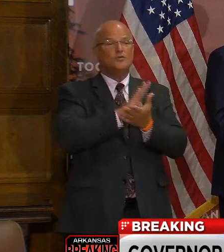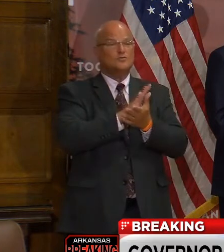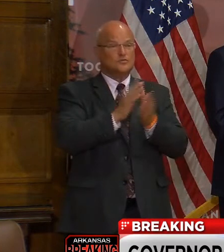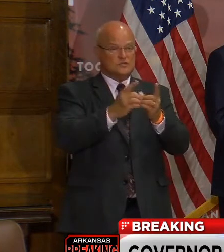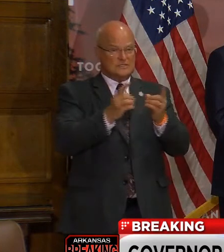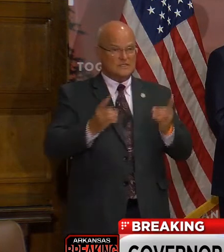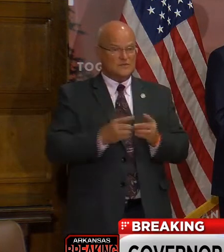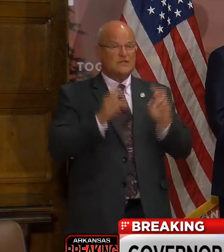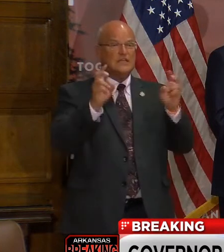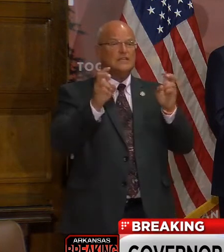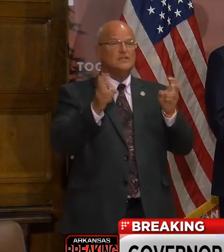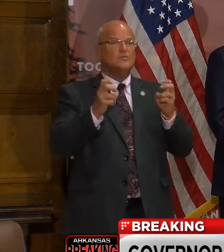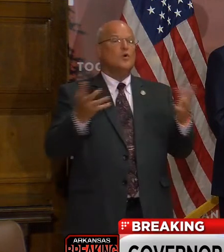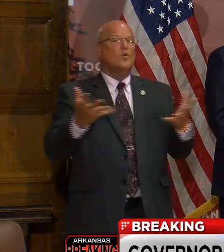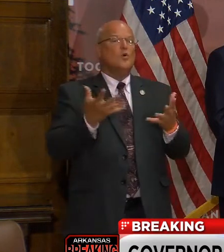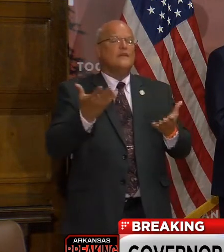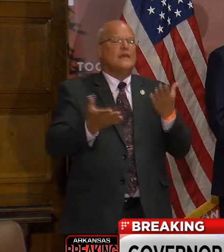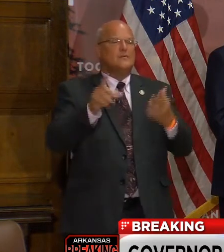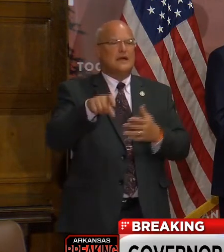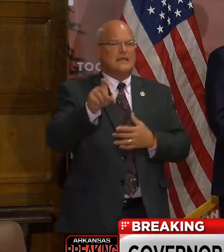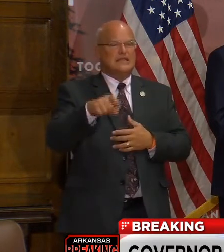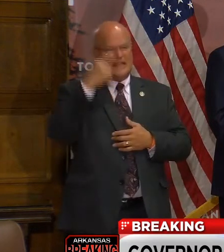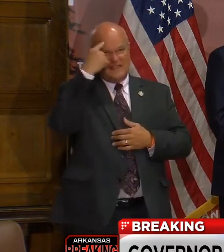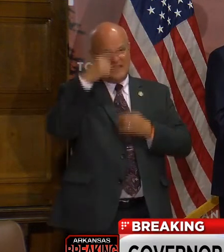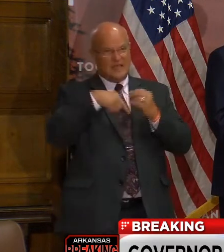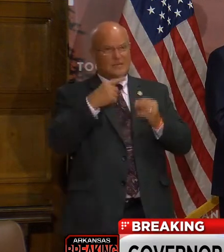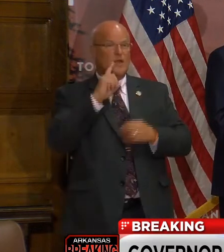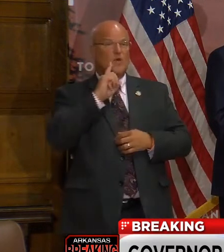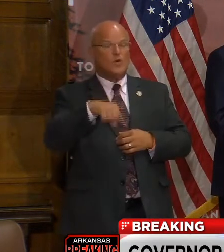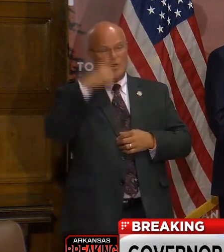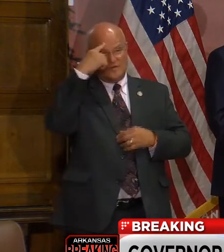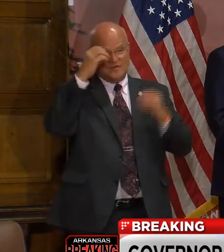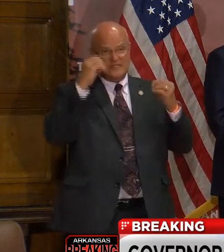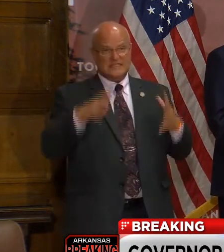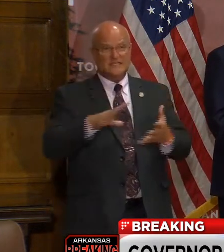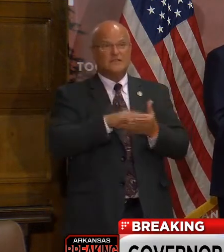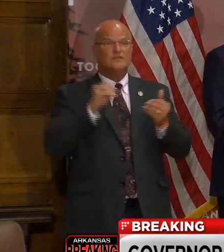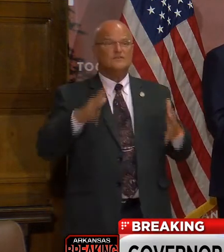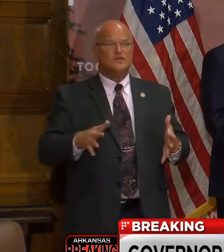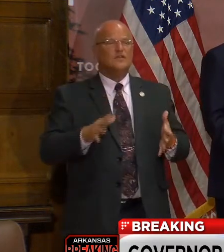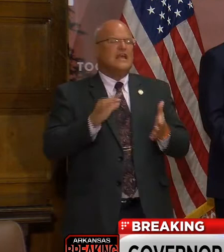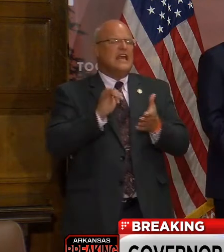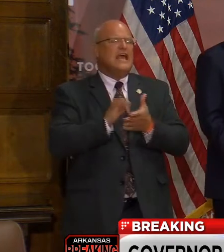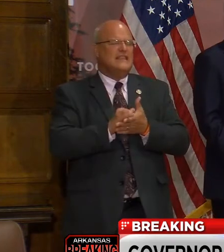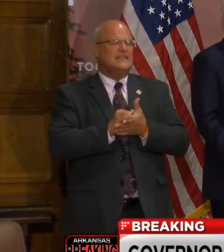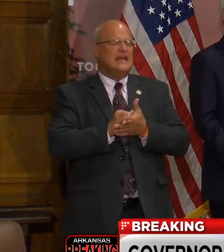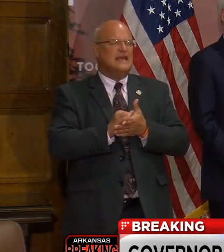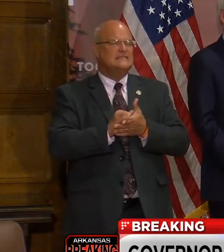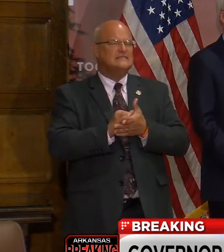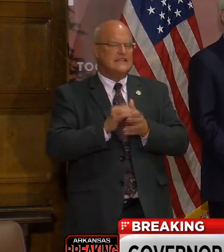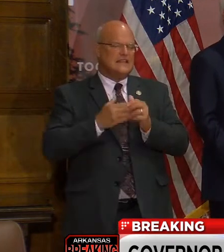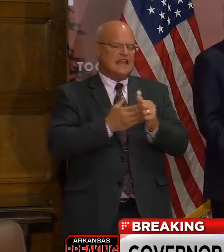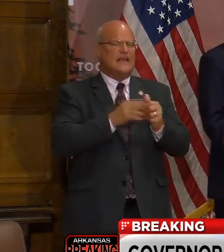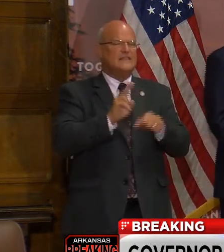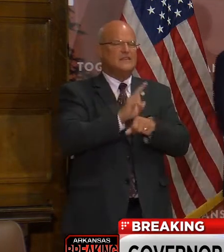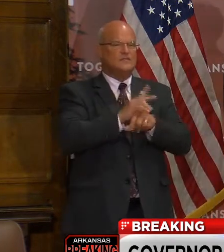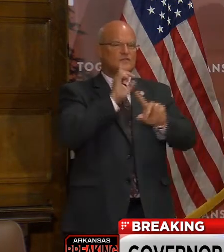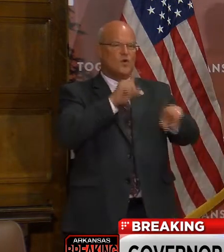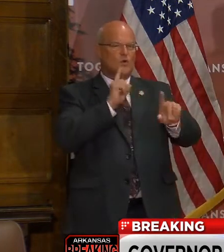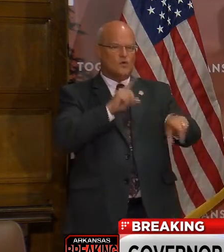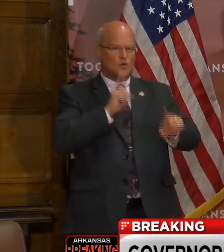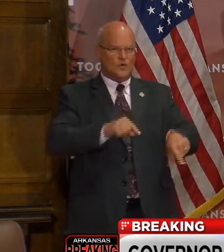districts in terms of what they might need to think about in ordering for teachers and for students. And that's been the guide that they've used in doing all their ordering.